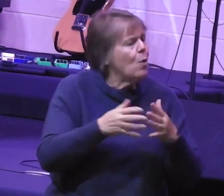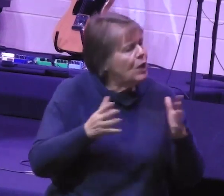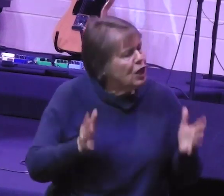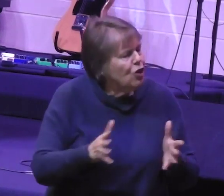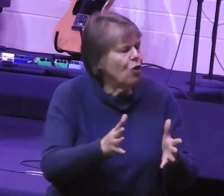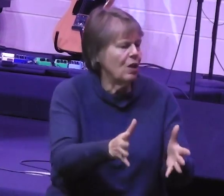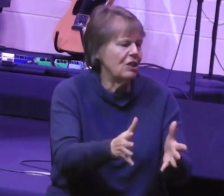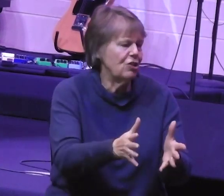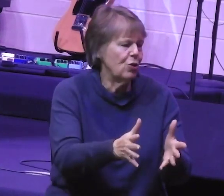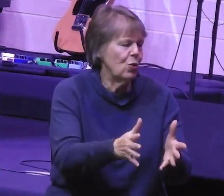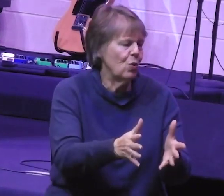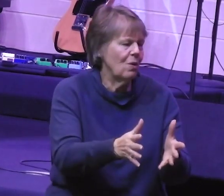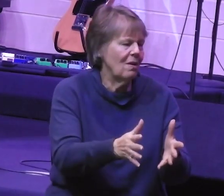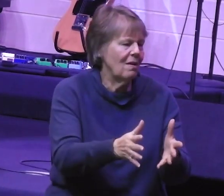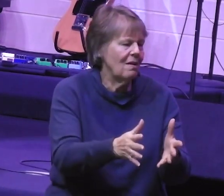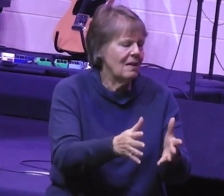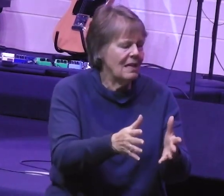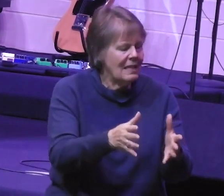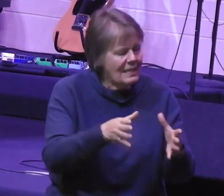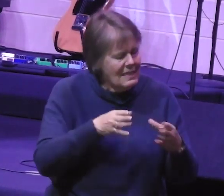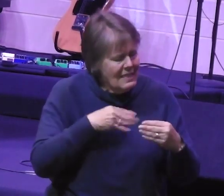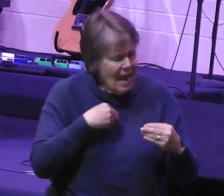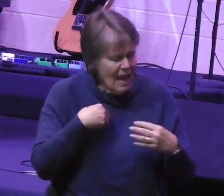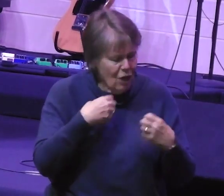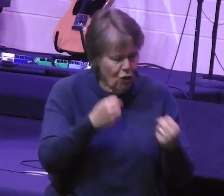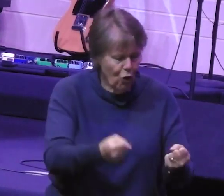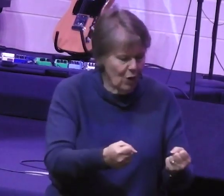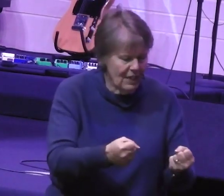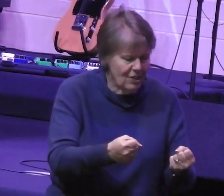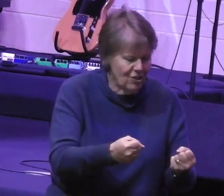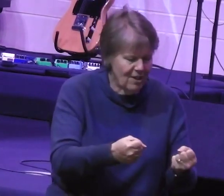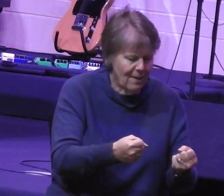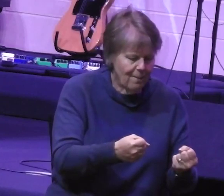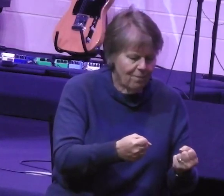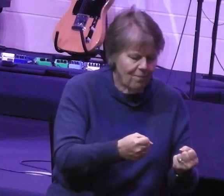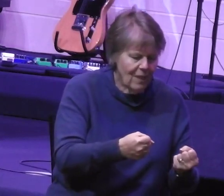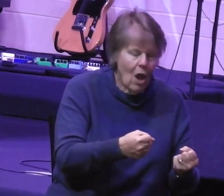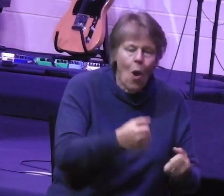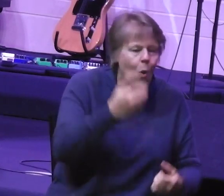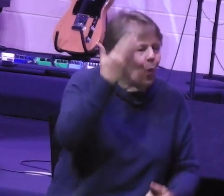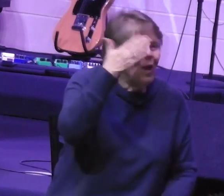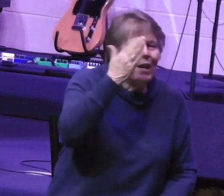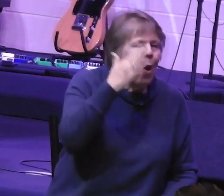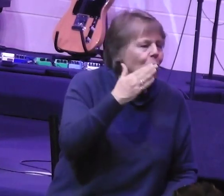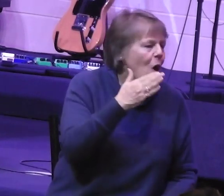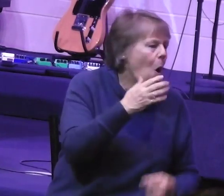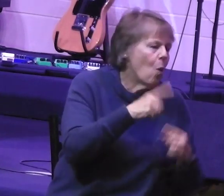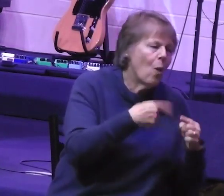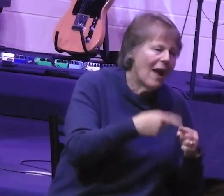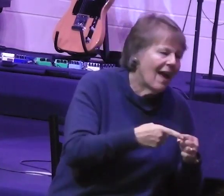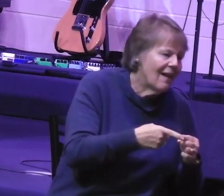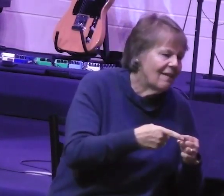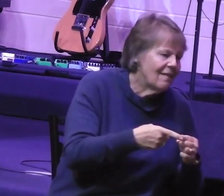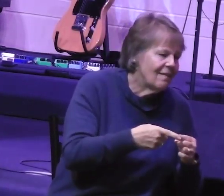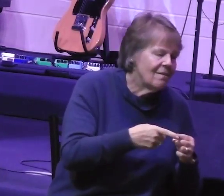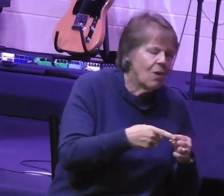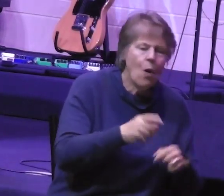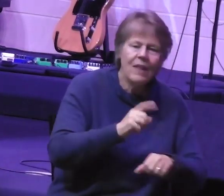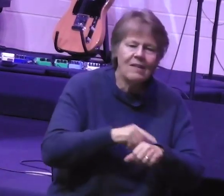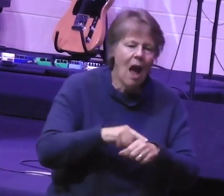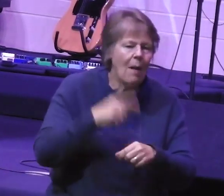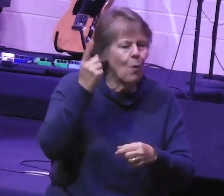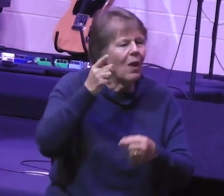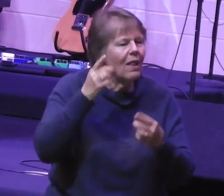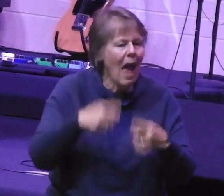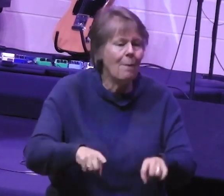that just because you don't see it now doesn't mean it won't come. We don't always know the timing, but God is working great things. And yet, the